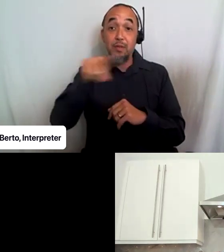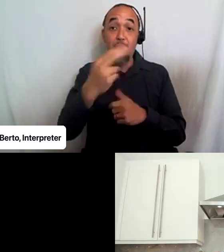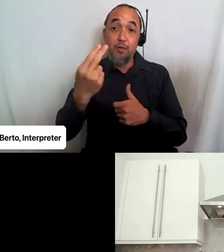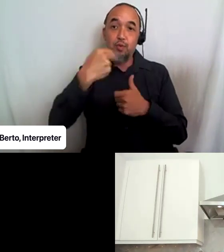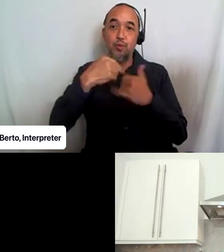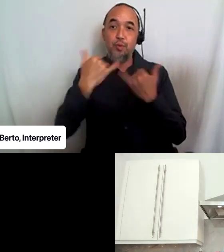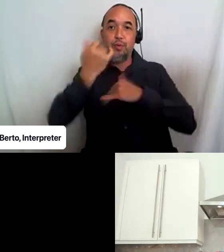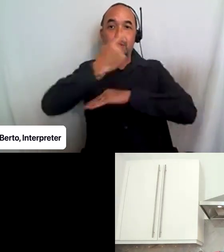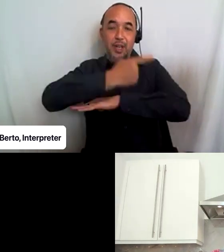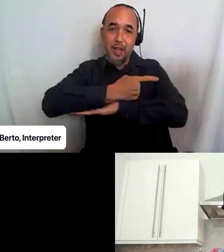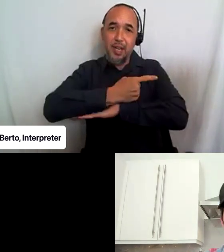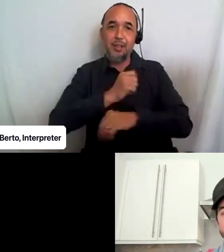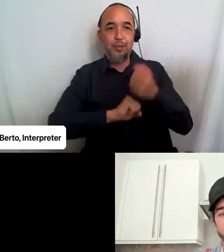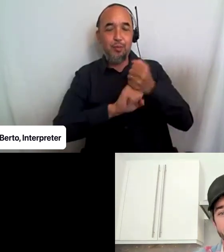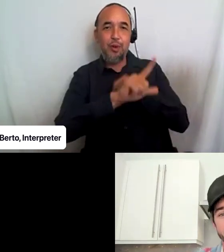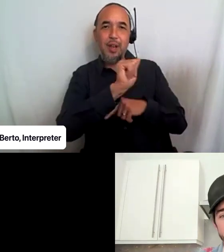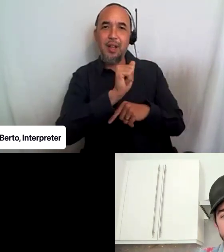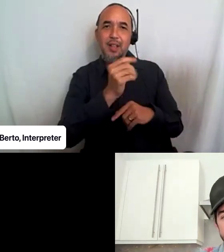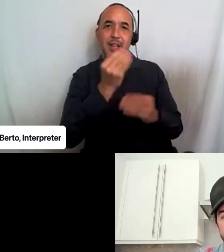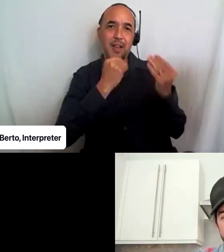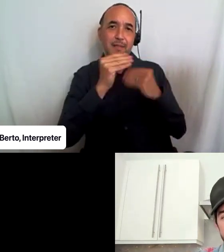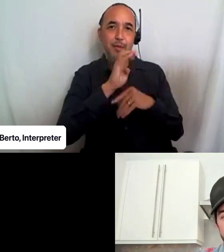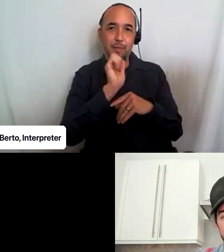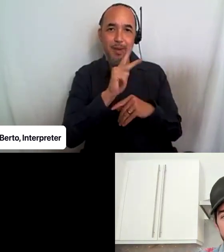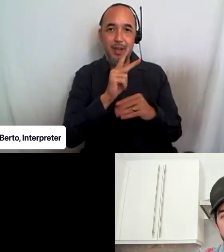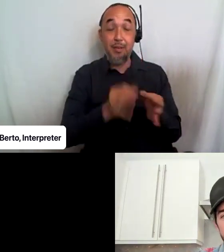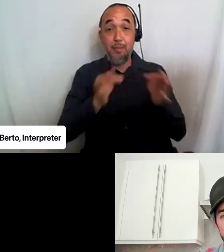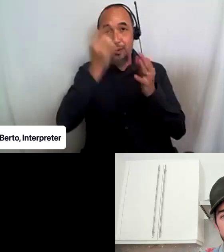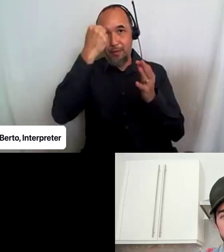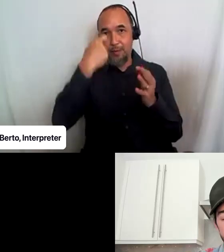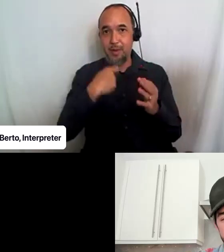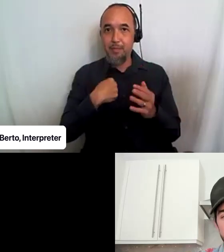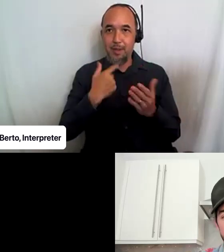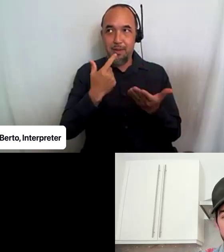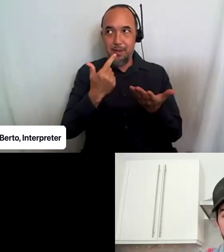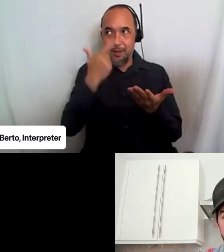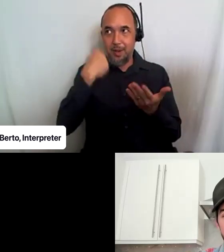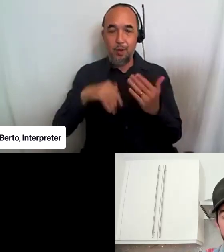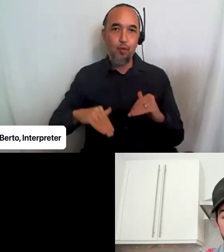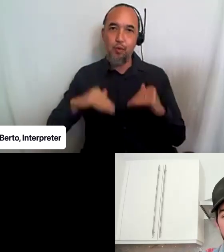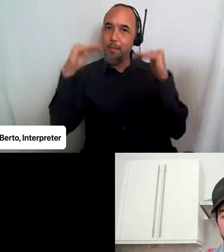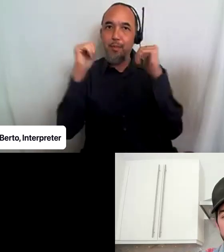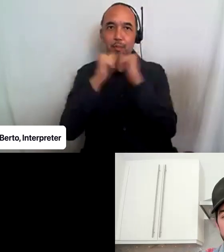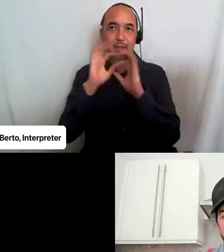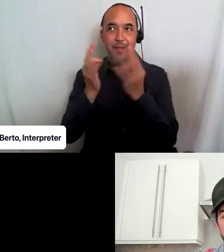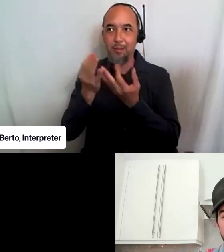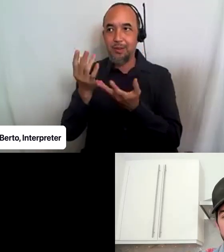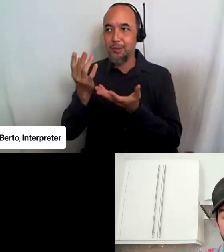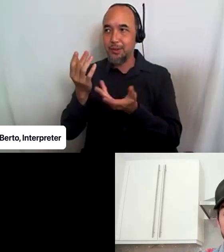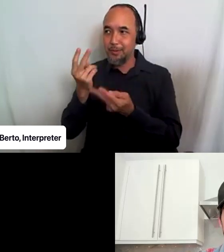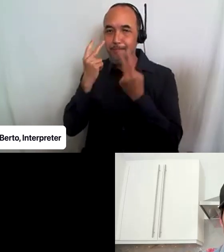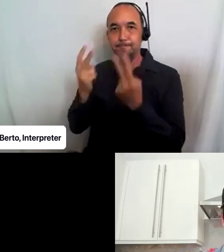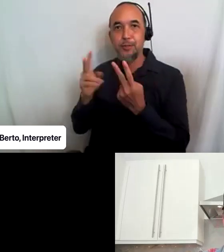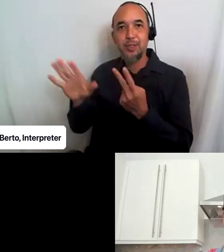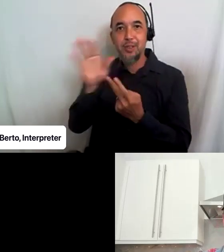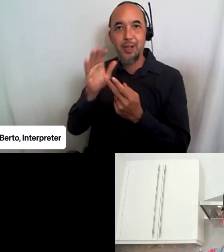Food Bank. It's an important cause to me because, I've grown up around families who've struggled a lot during